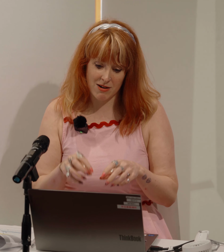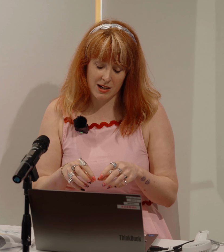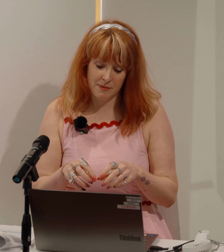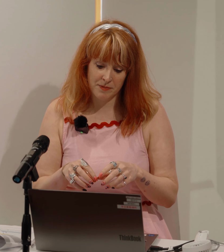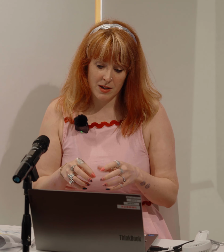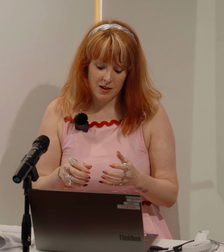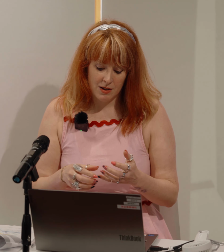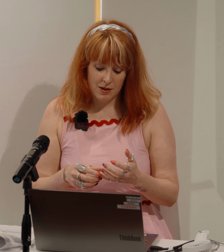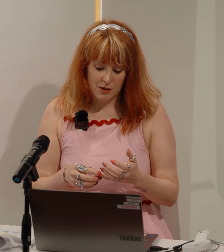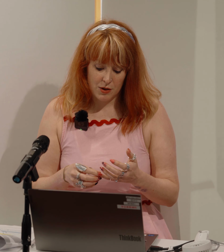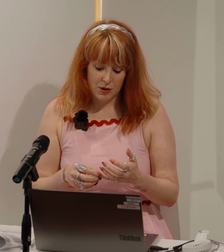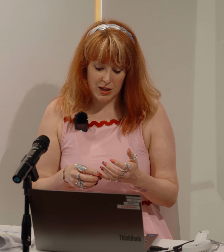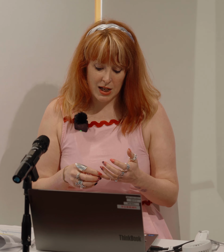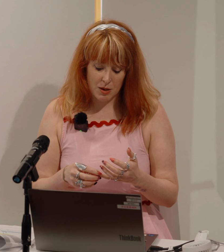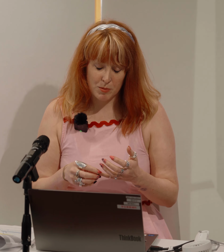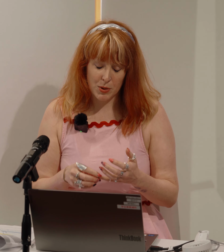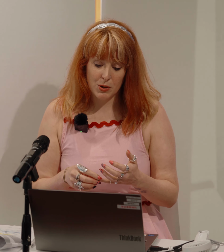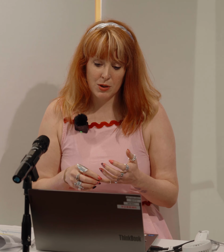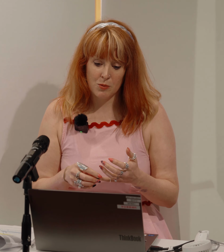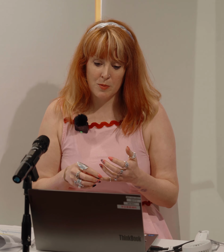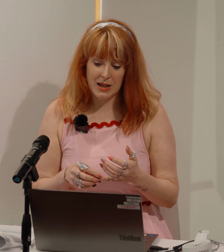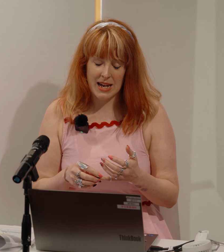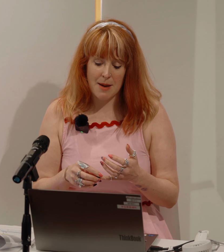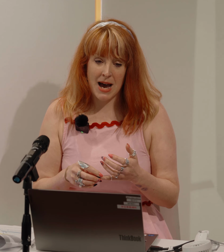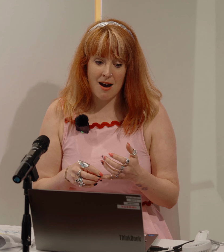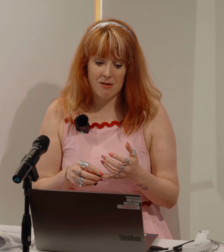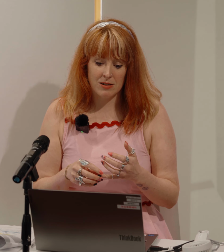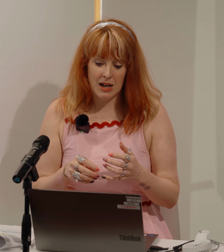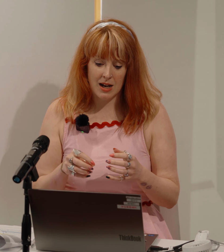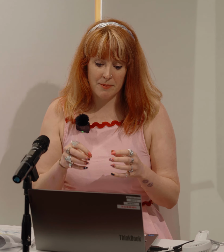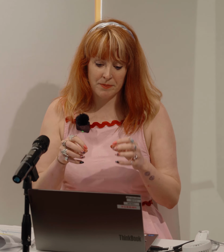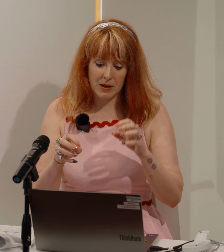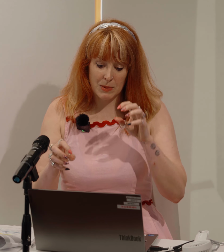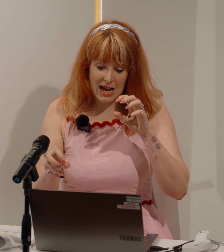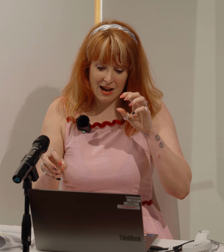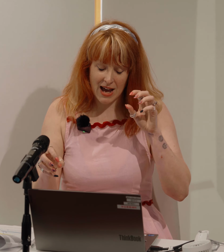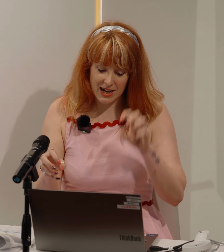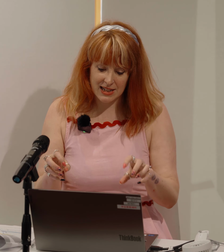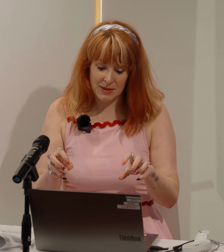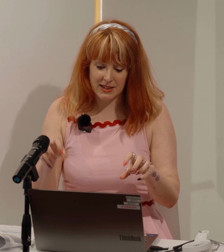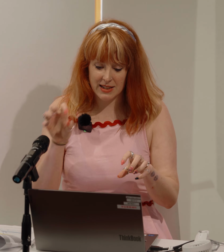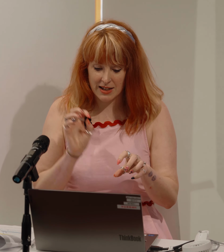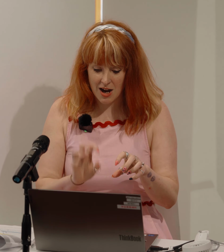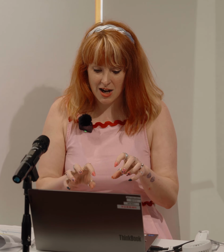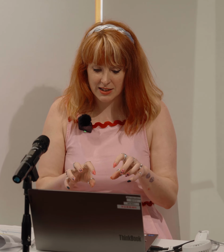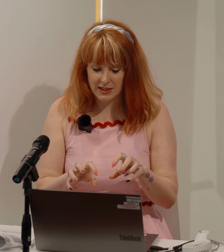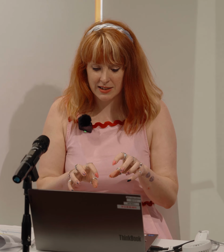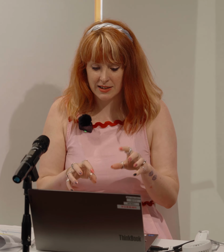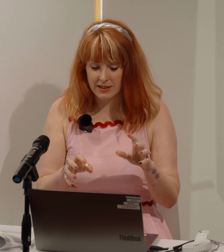across America. The book will be about, it will have academics